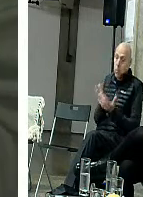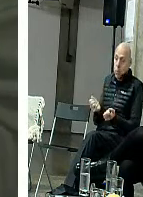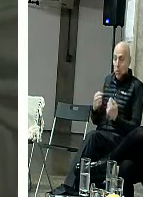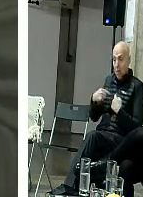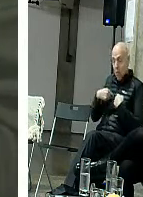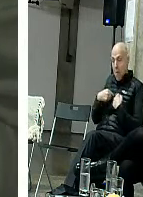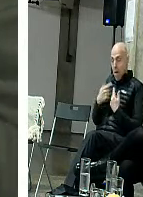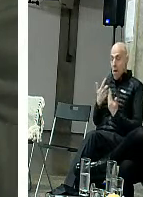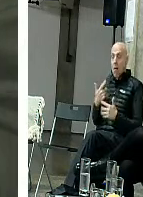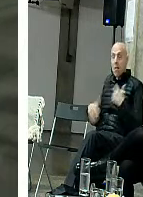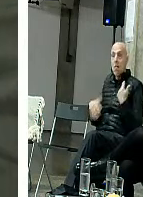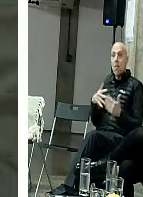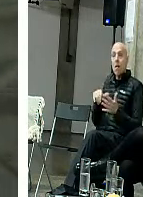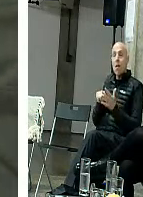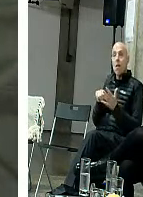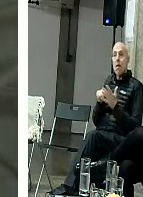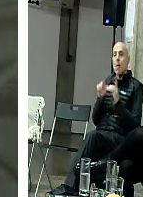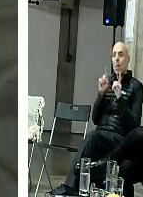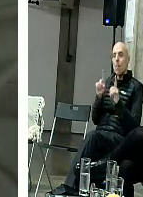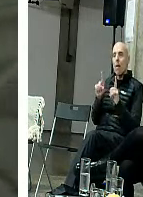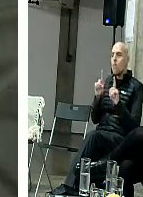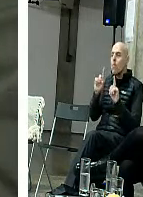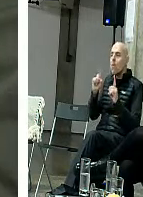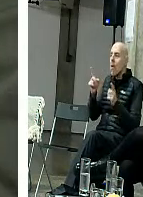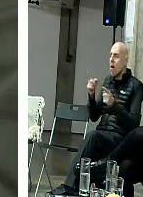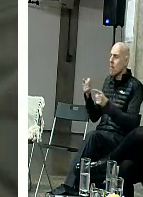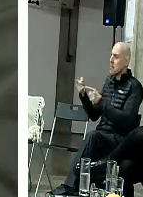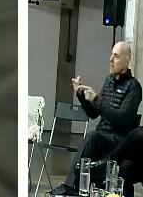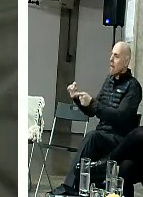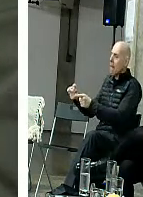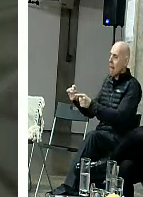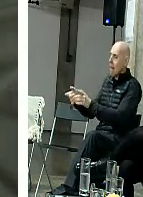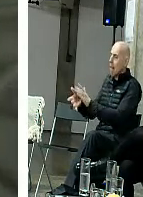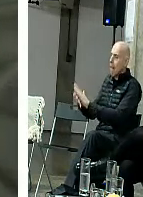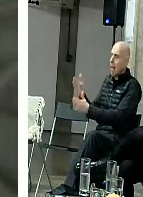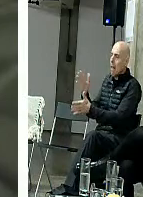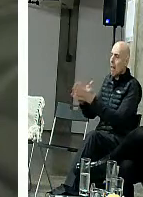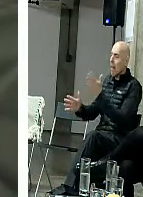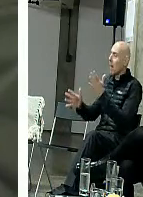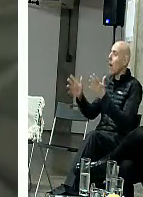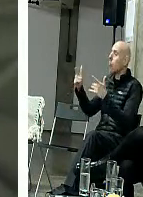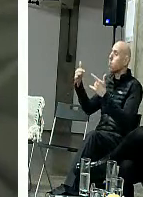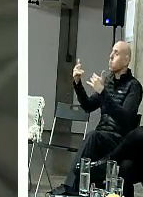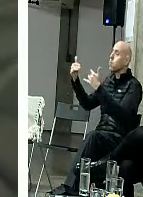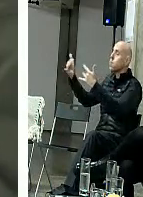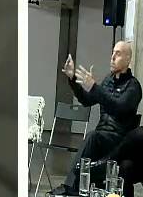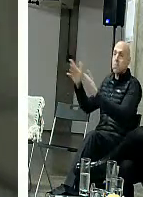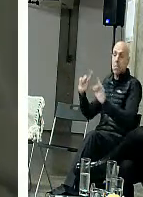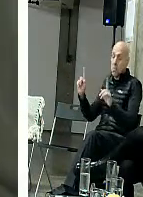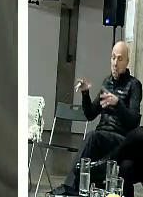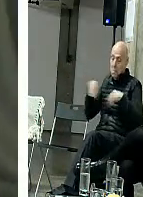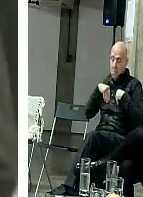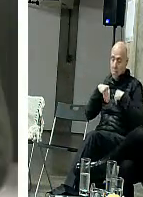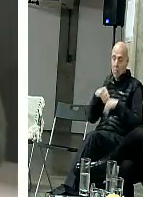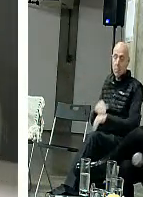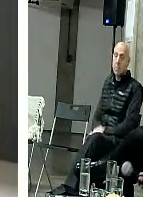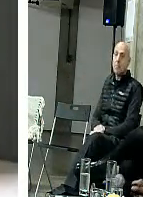but you can't kill people and get away with it. I'm not having it.